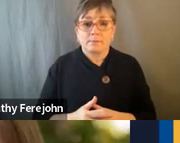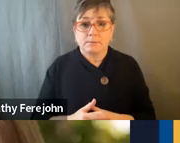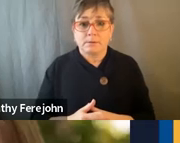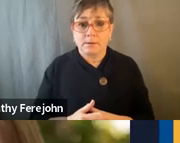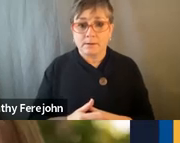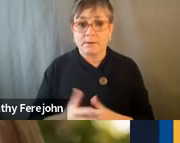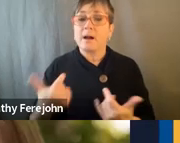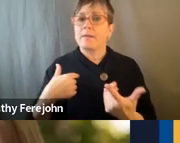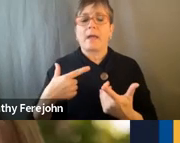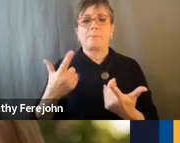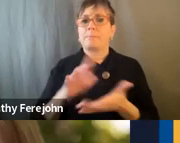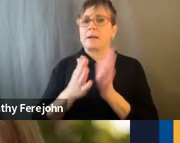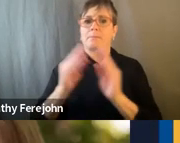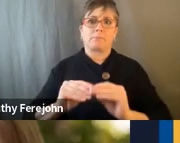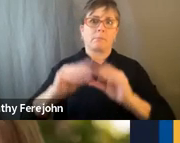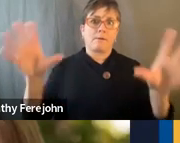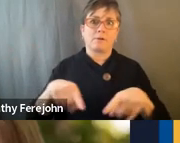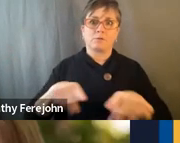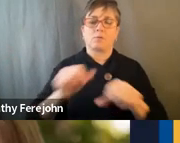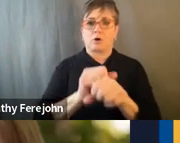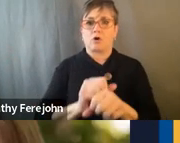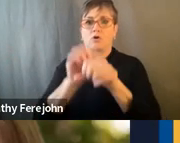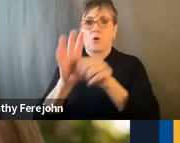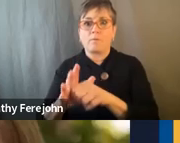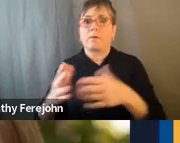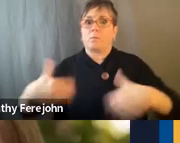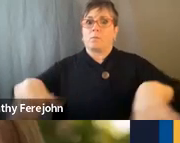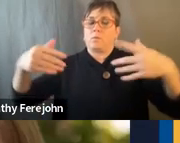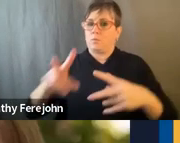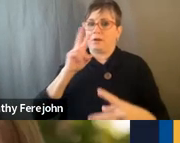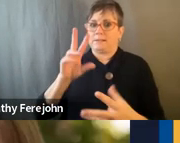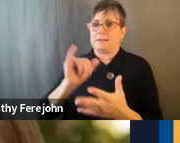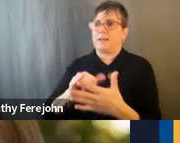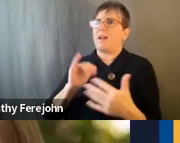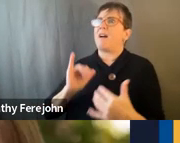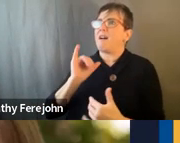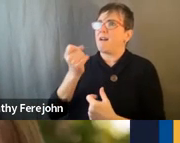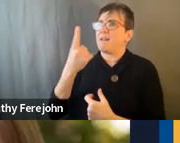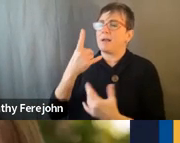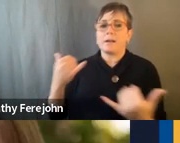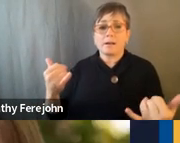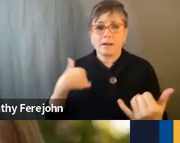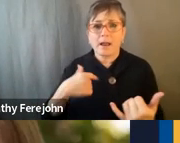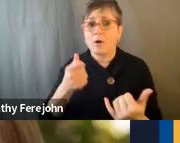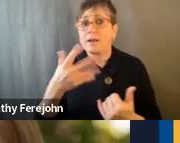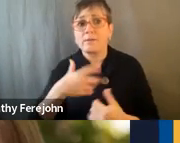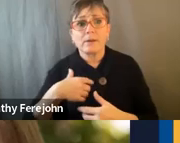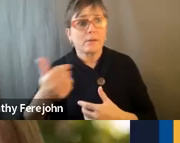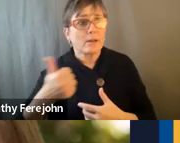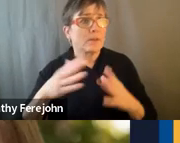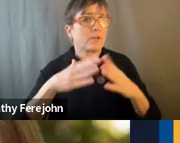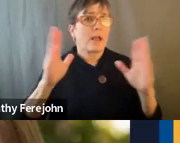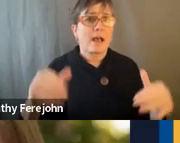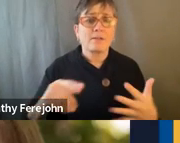all of the issues everyone talked about, whether it be transportation, education, food, housing, all of those different